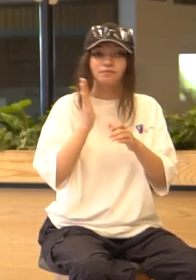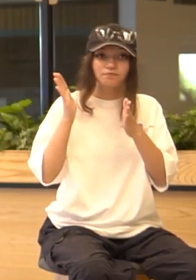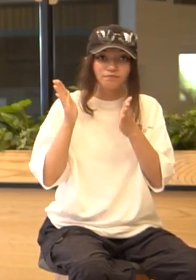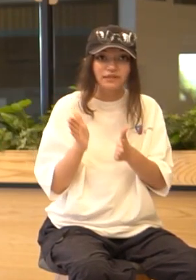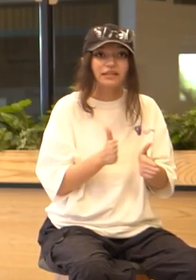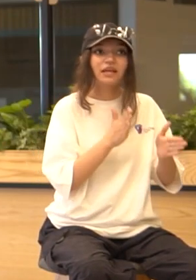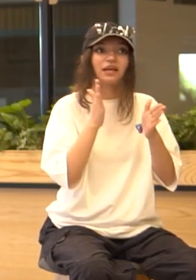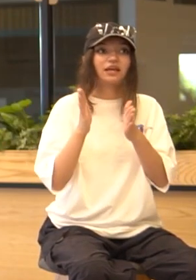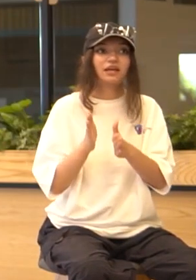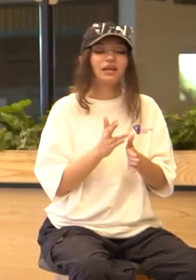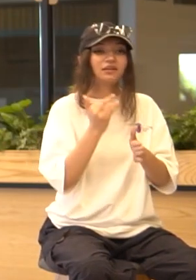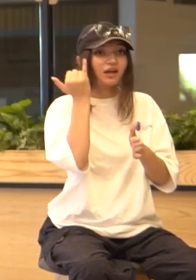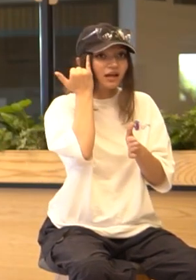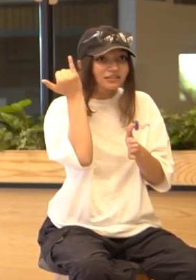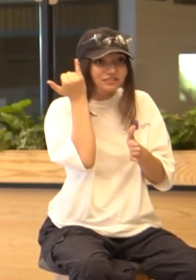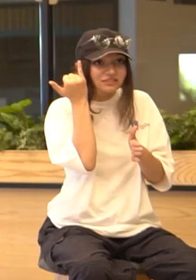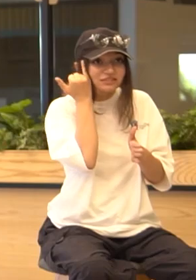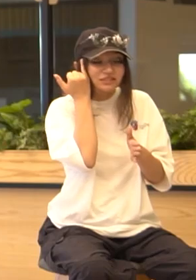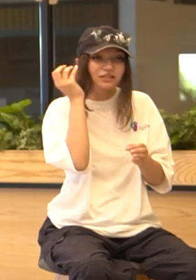add creative endeavors